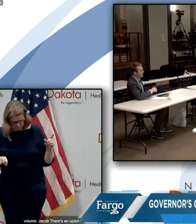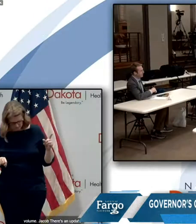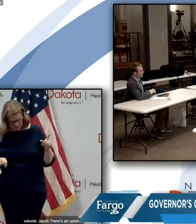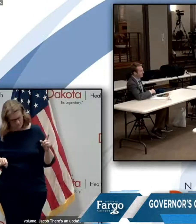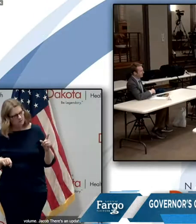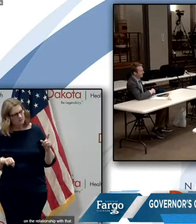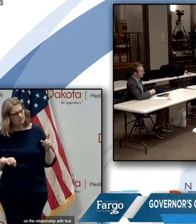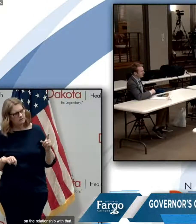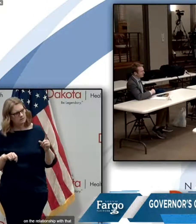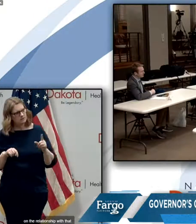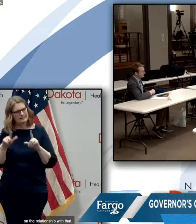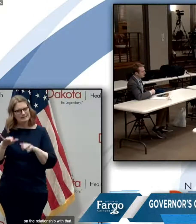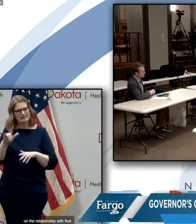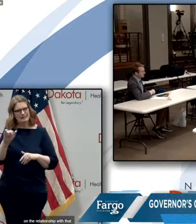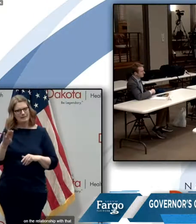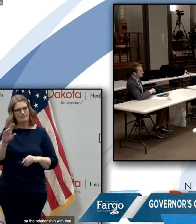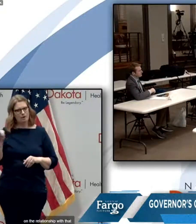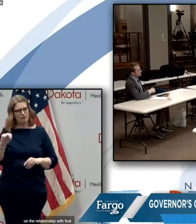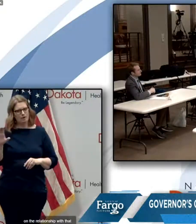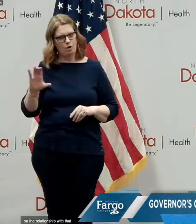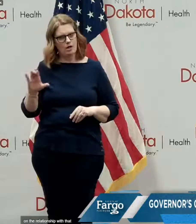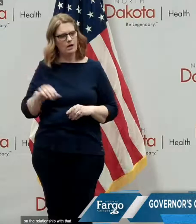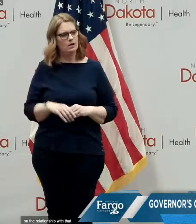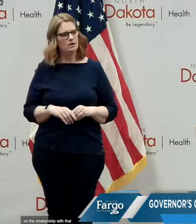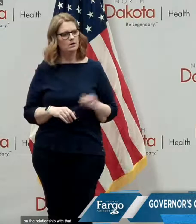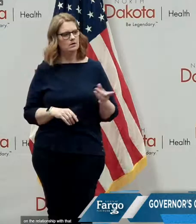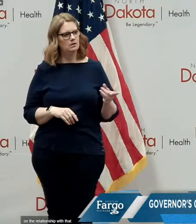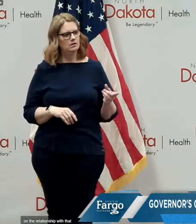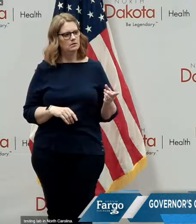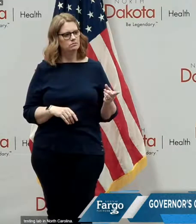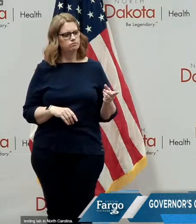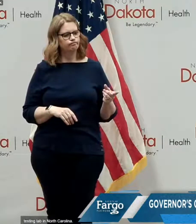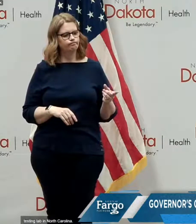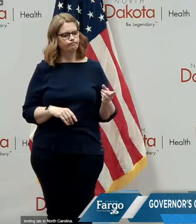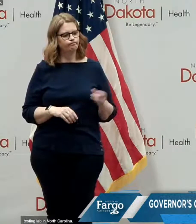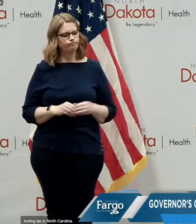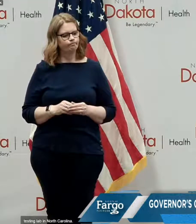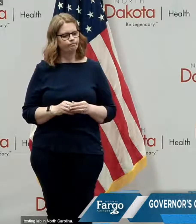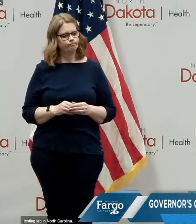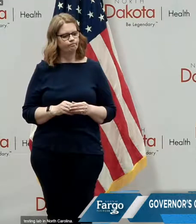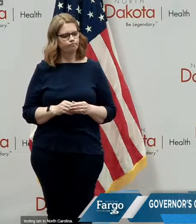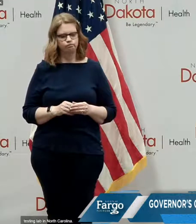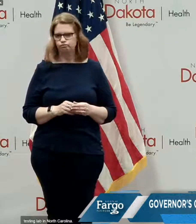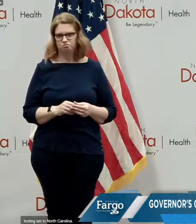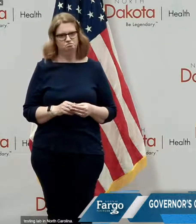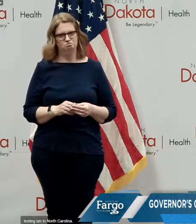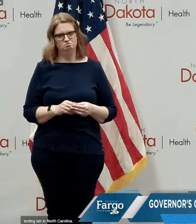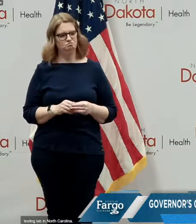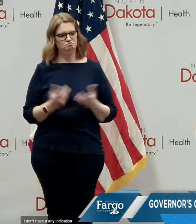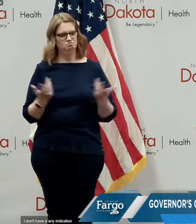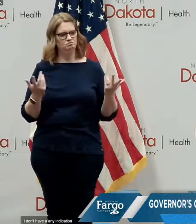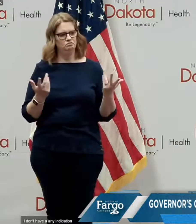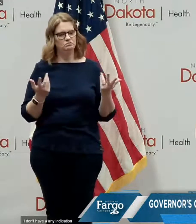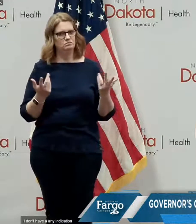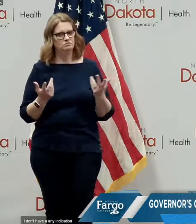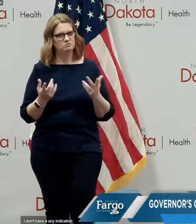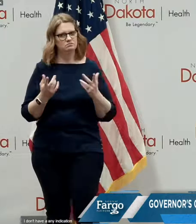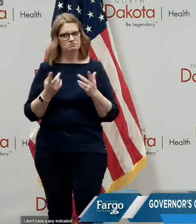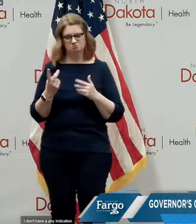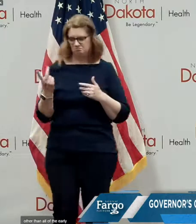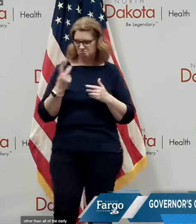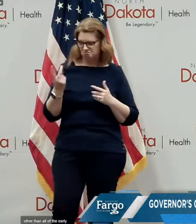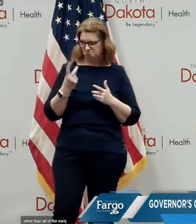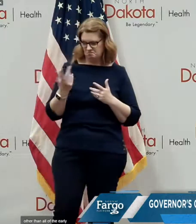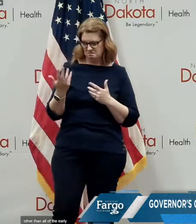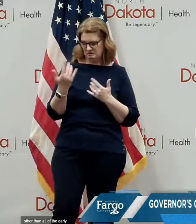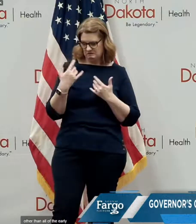lab in North Carolina. I don't have any indication other than all of the early stuff we did with them went well,